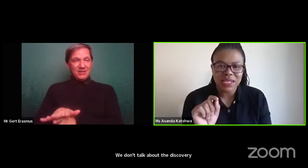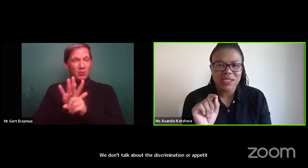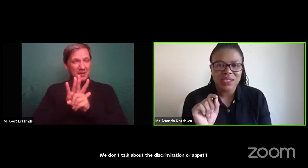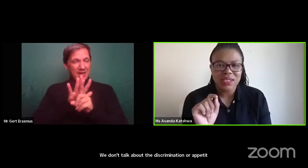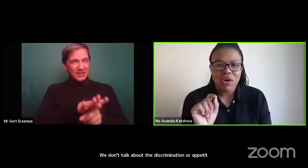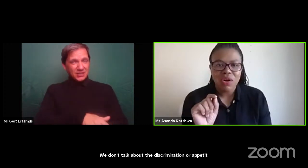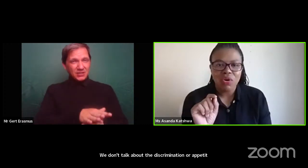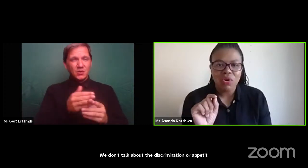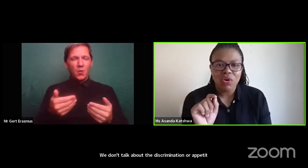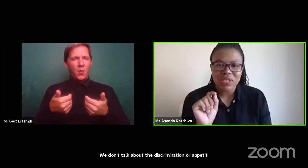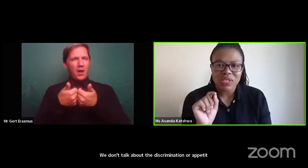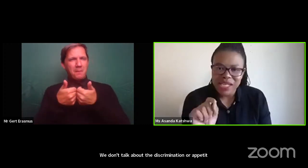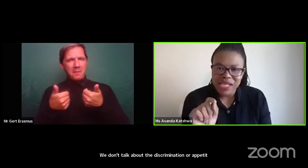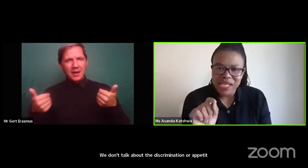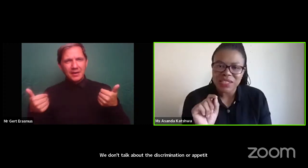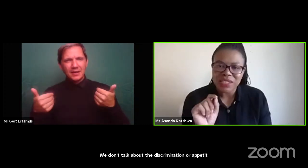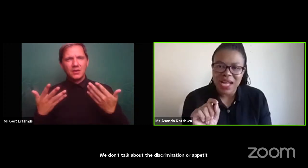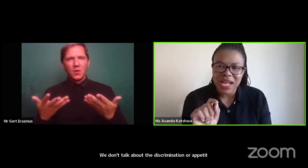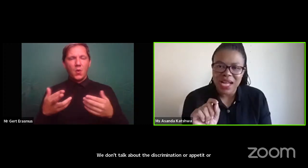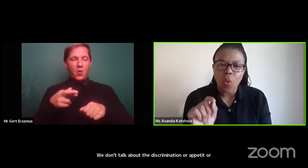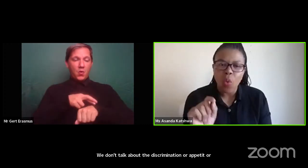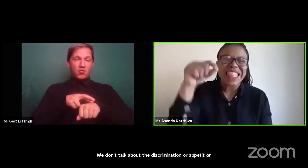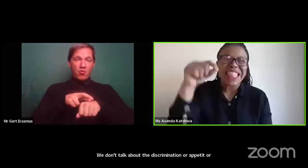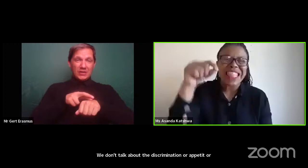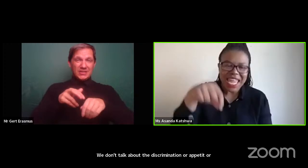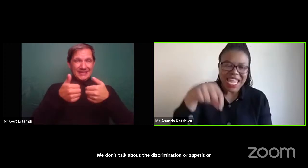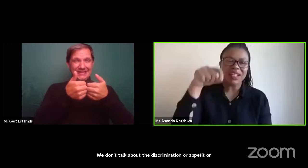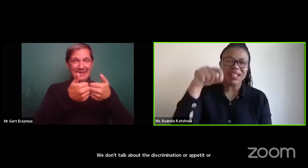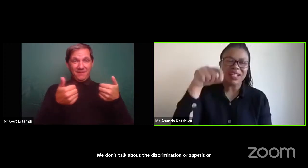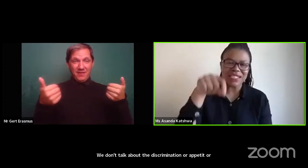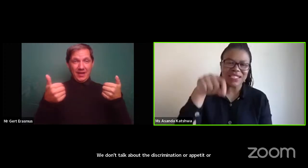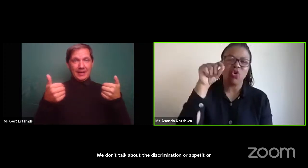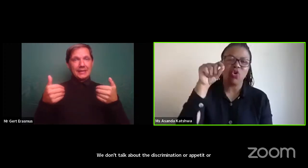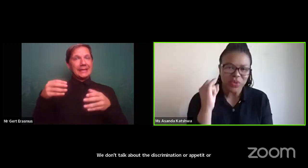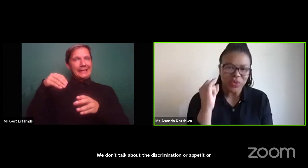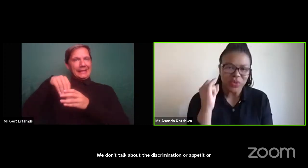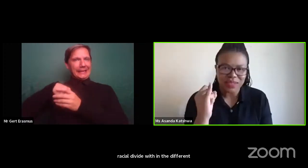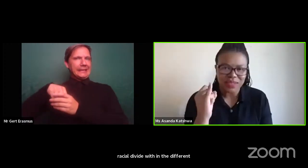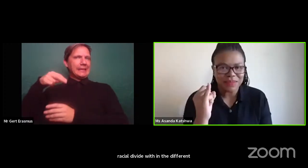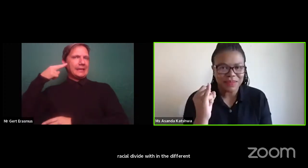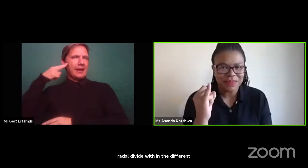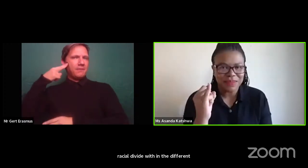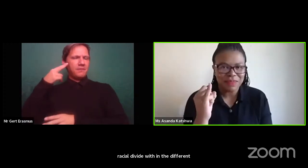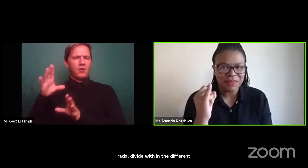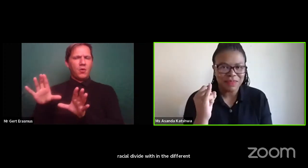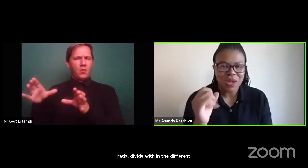apartheid or racial divide within the deaf community.